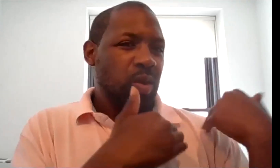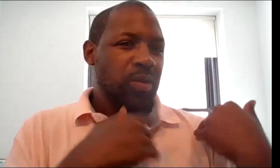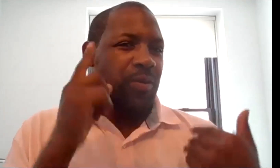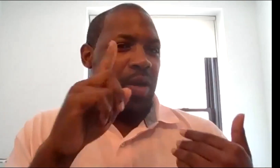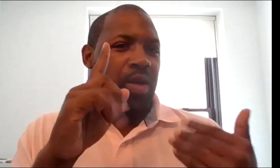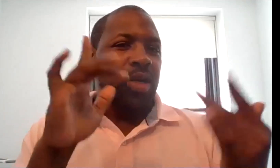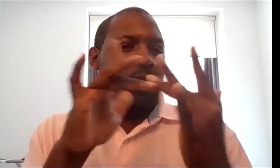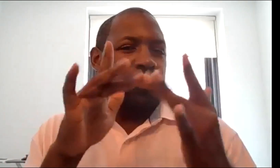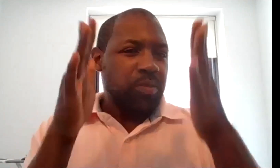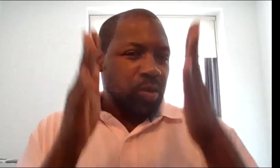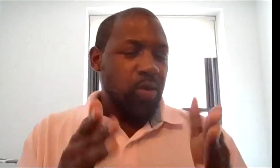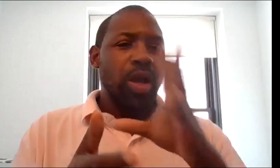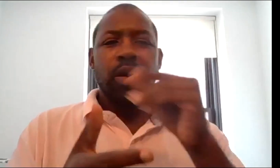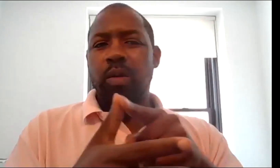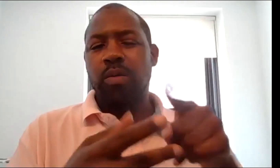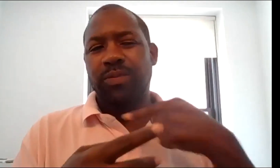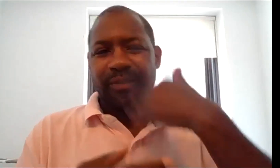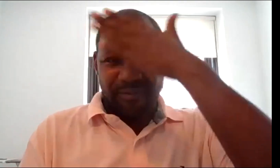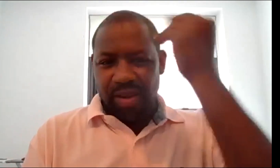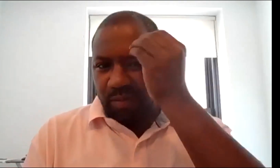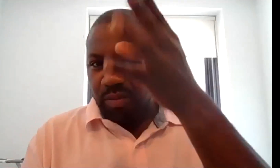I think the commission should be responsible as a contact person.